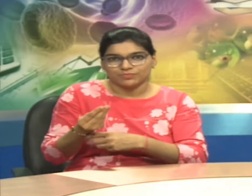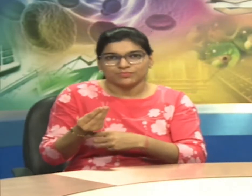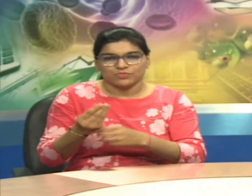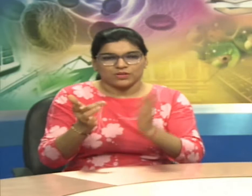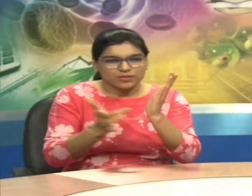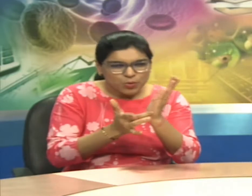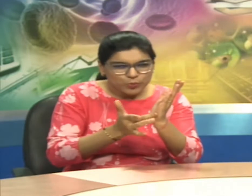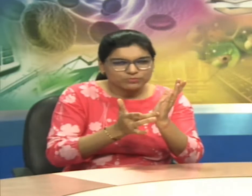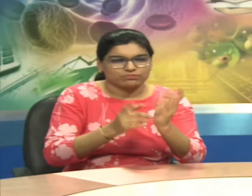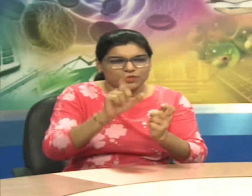withdrawal.